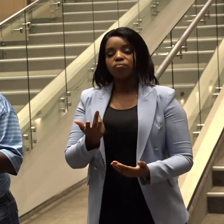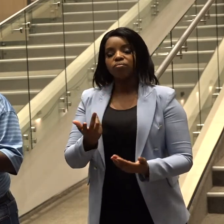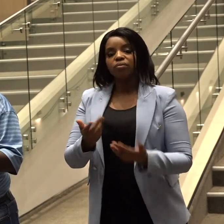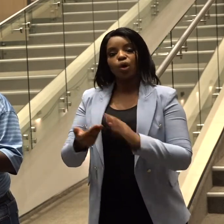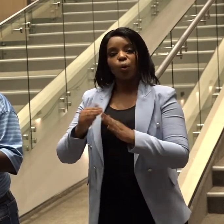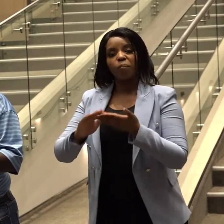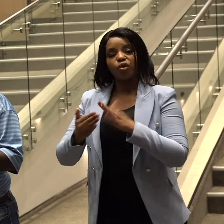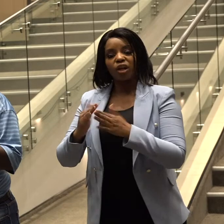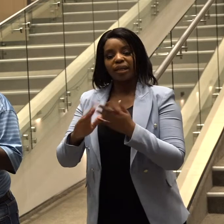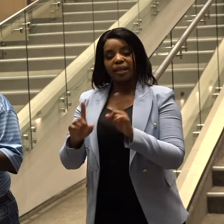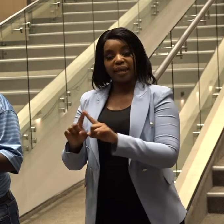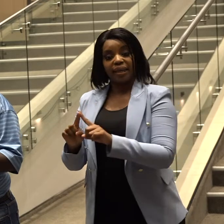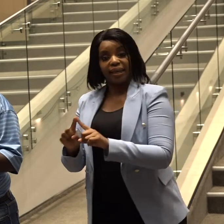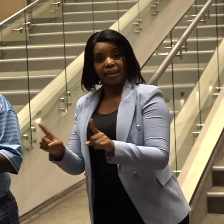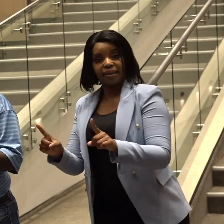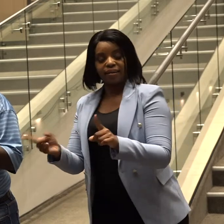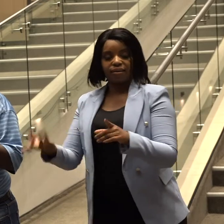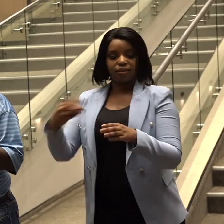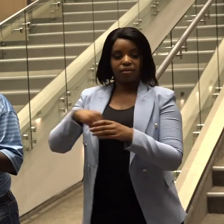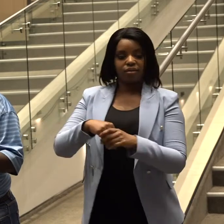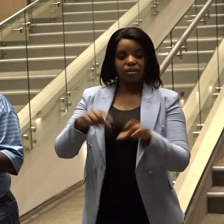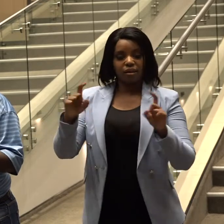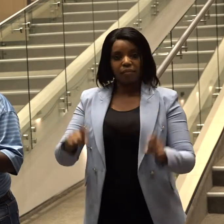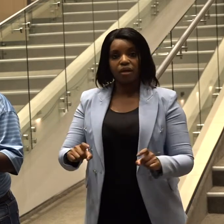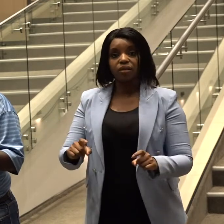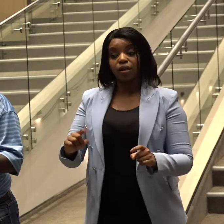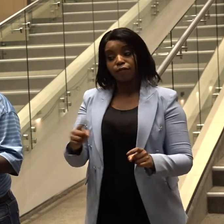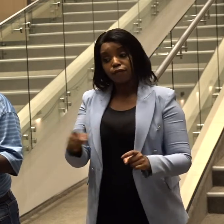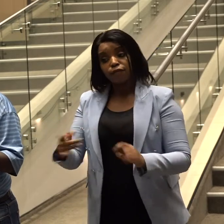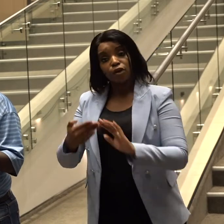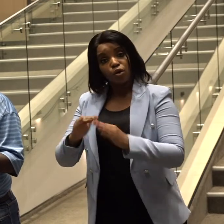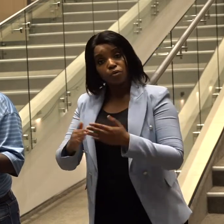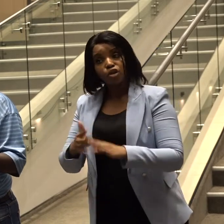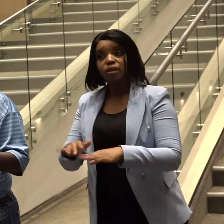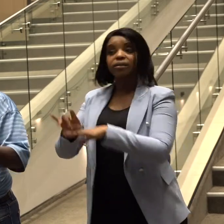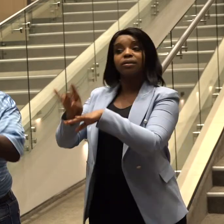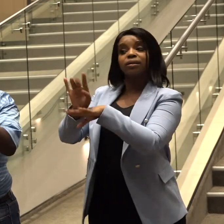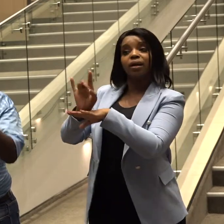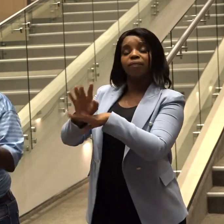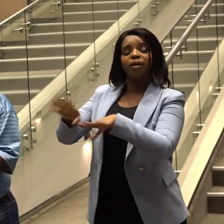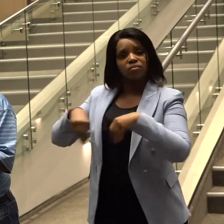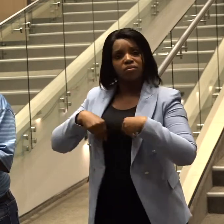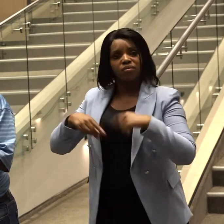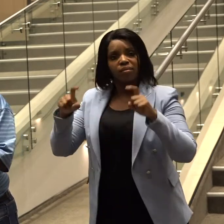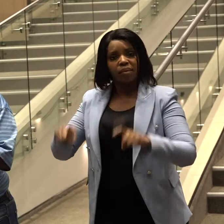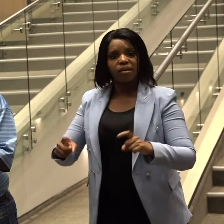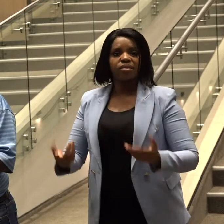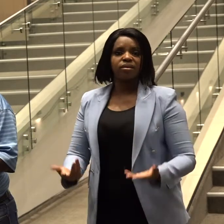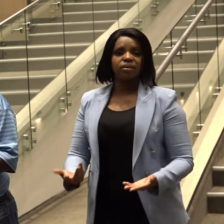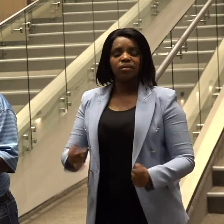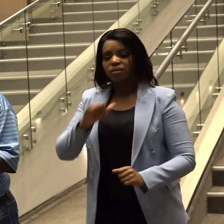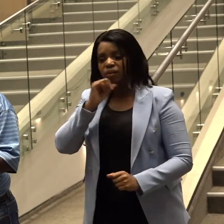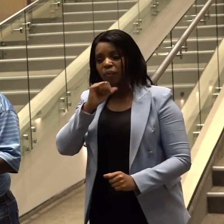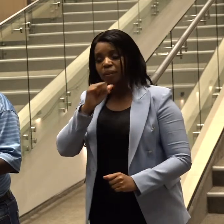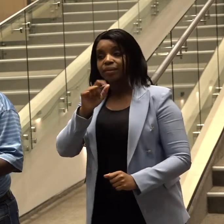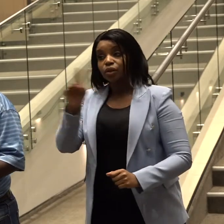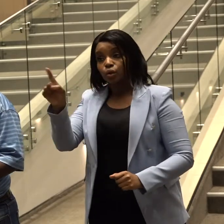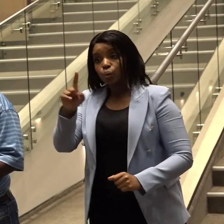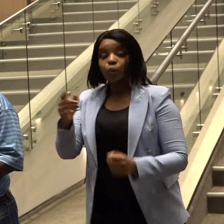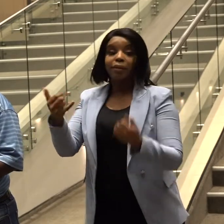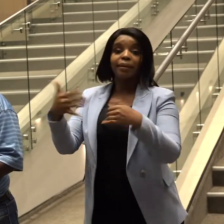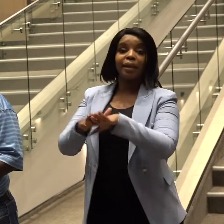participate and take advices of the community even if they are the Implement of everything but